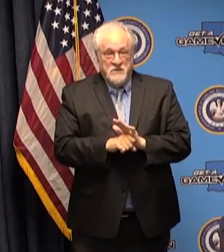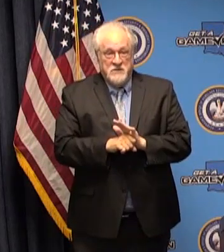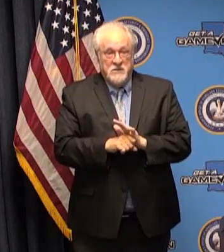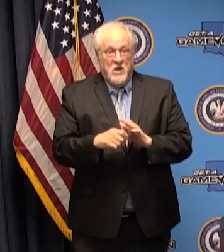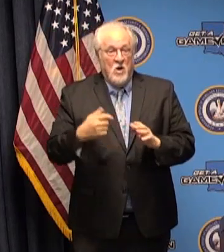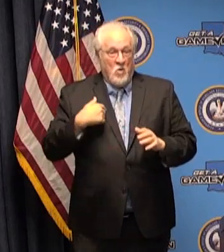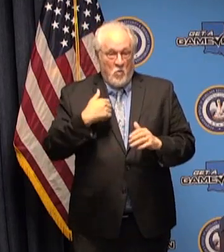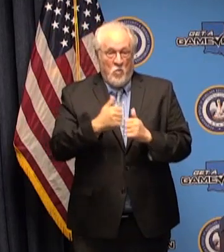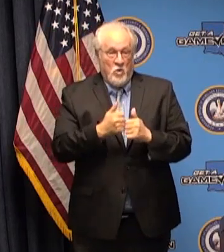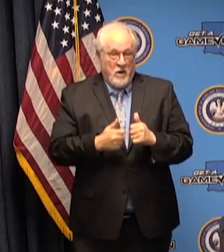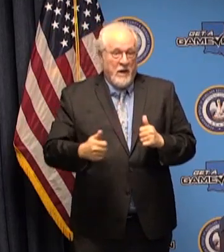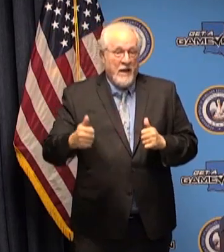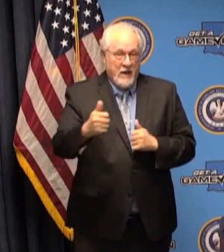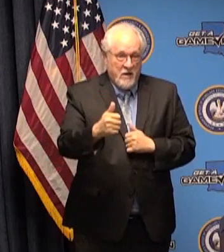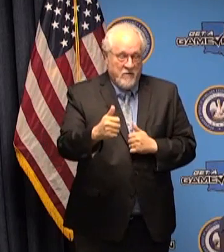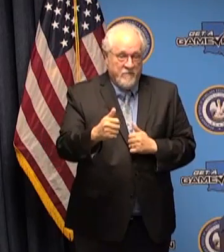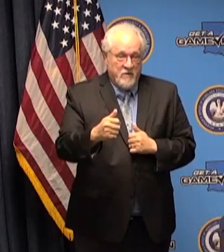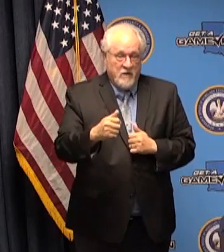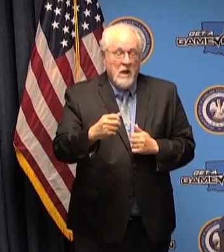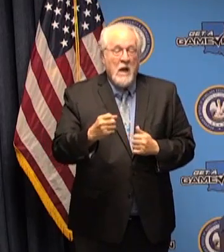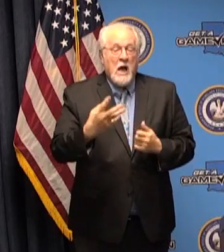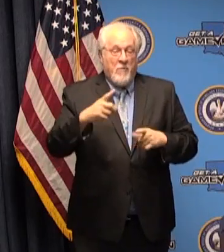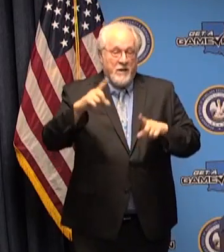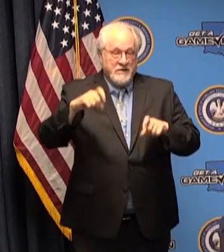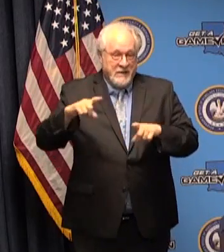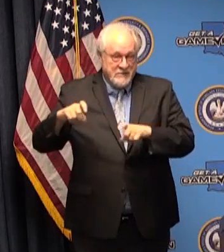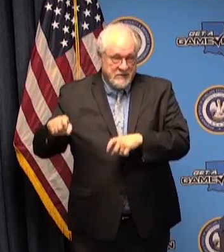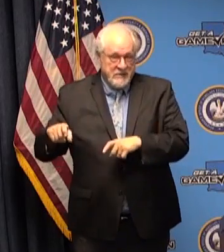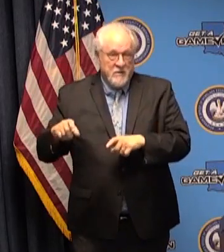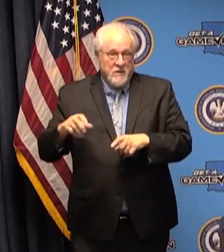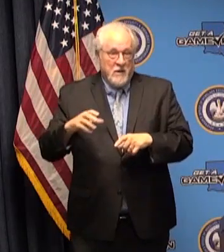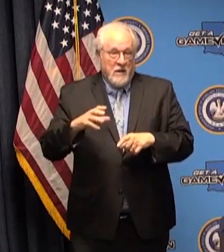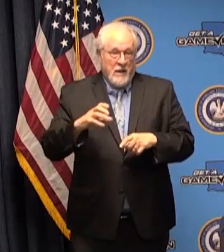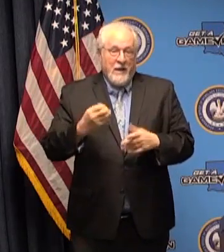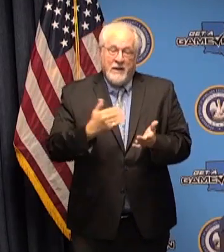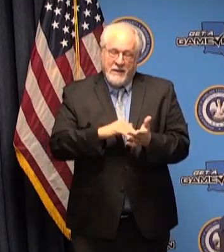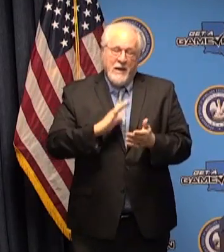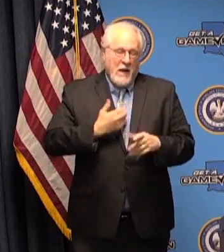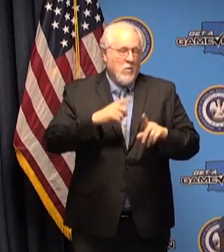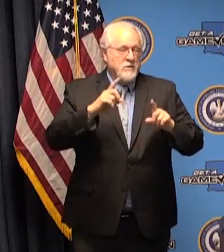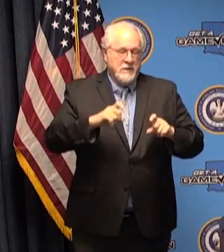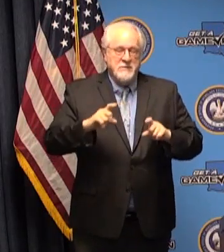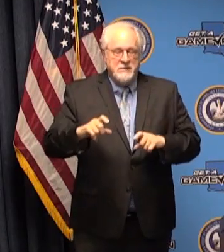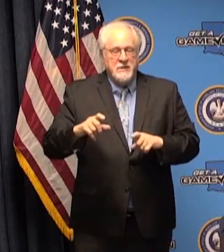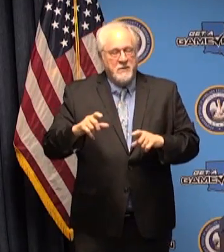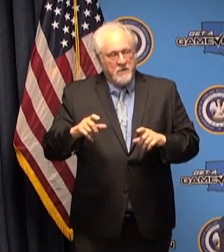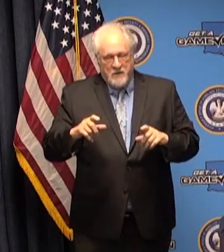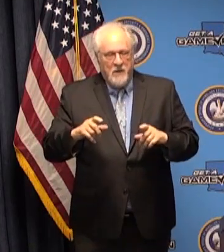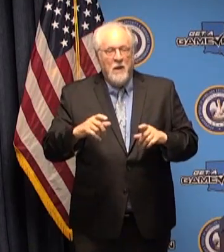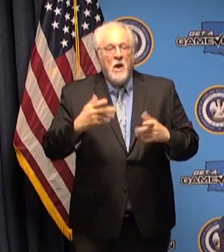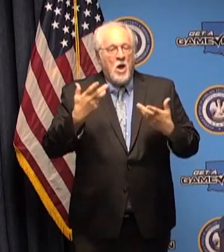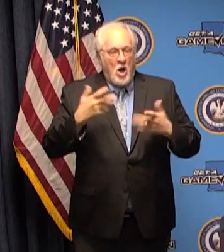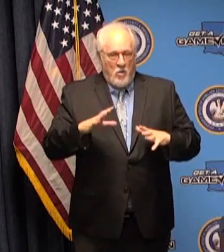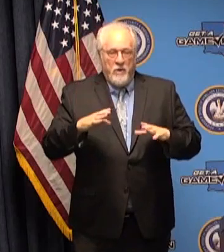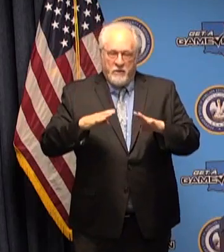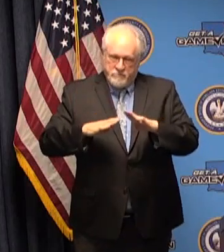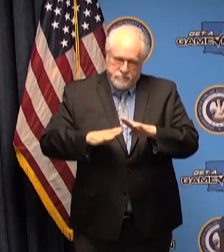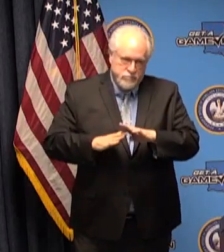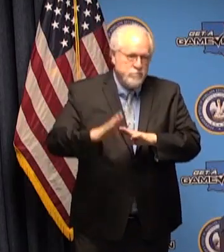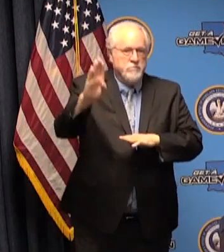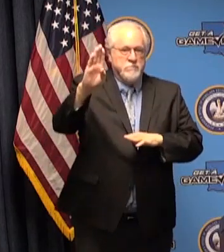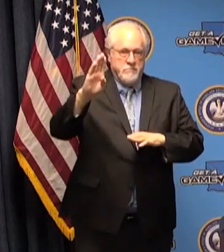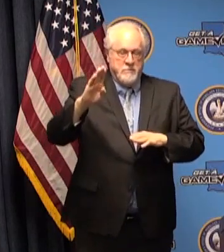well ahead of in terms of the number of people that we've tested and so forth, and again, our testing it has already ramped